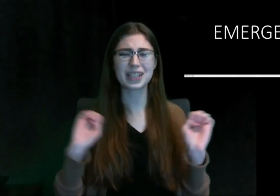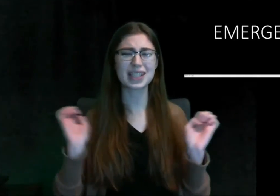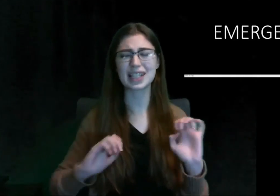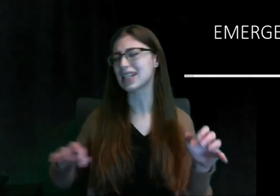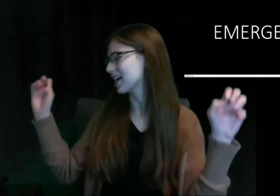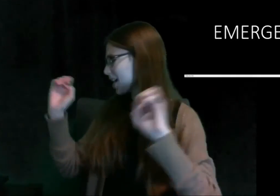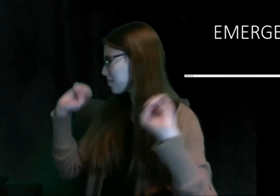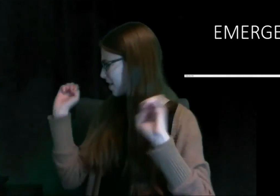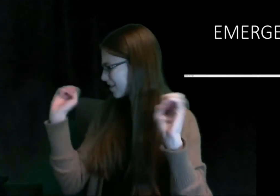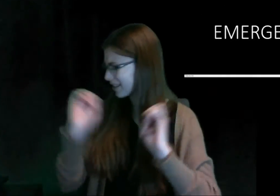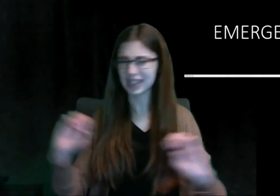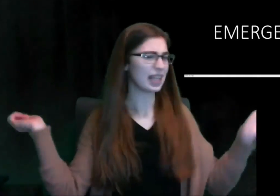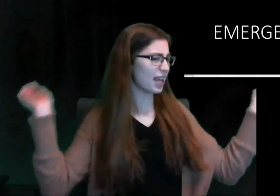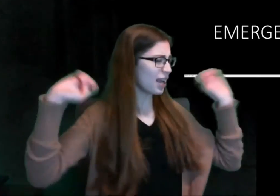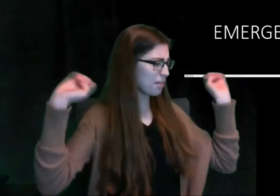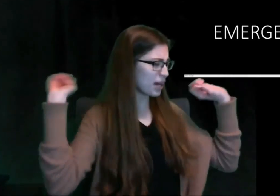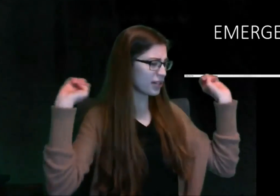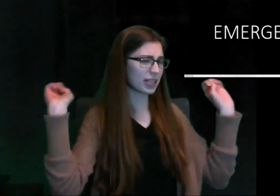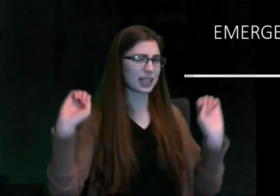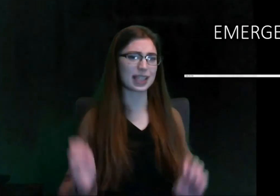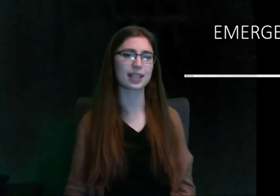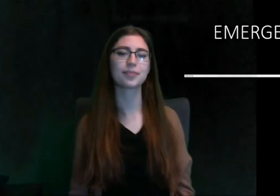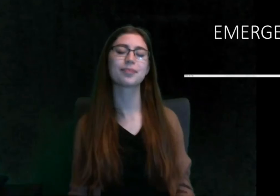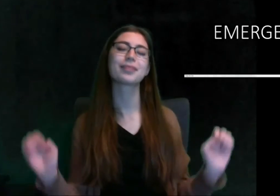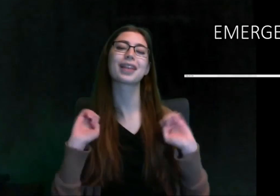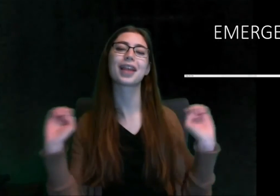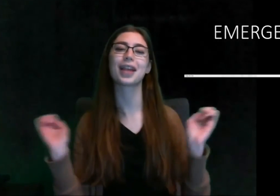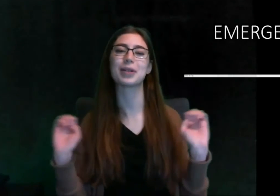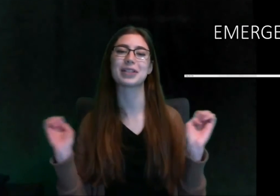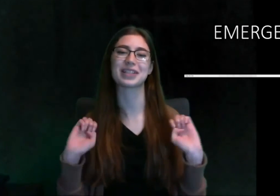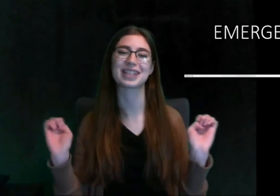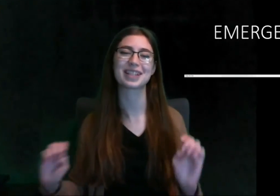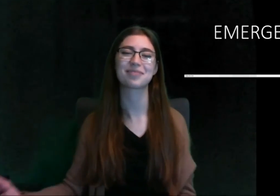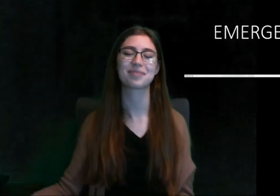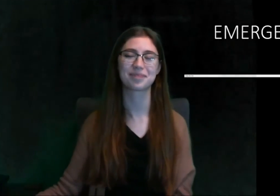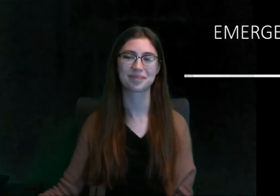Emergency. Emergency. Emergency. Emergency.